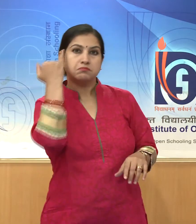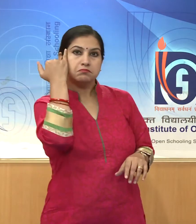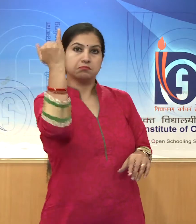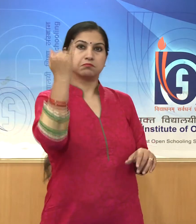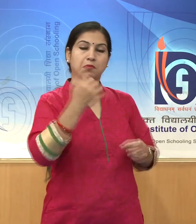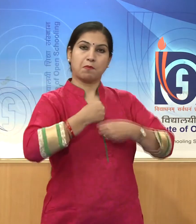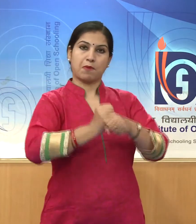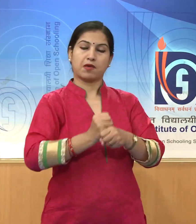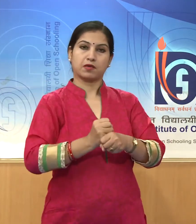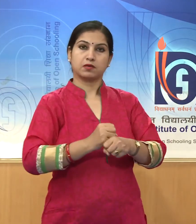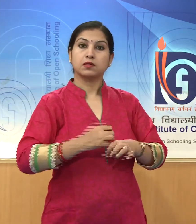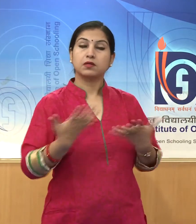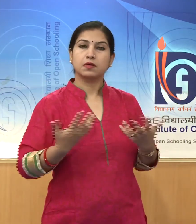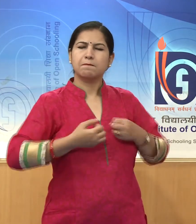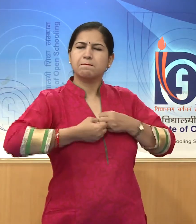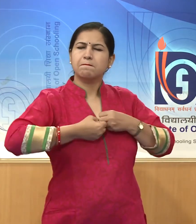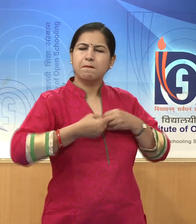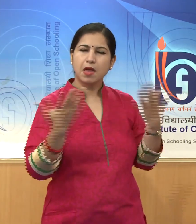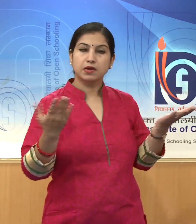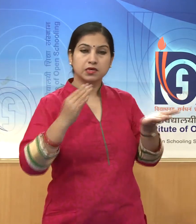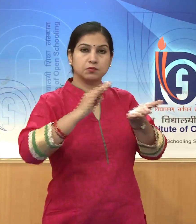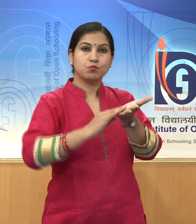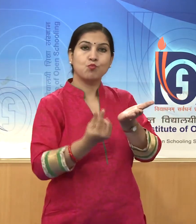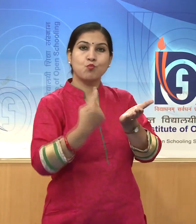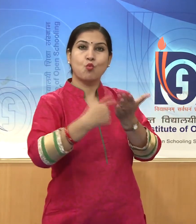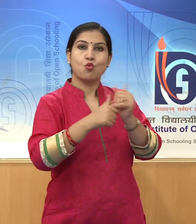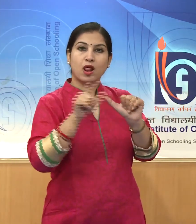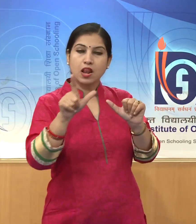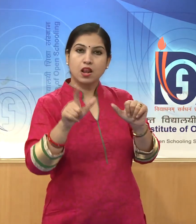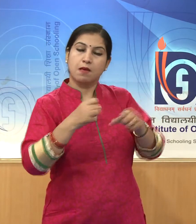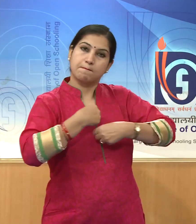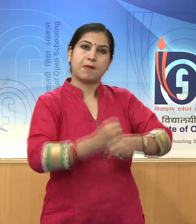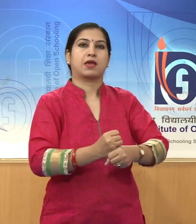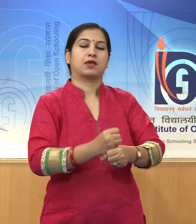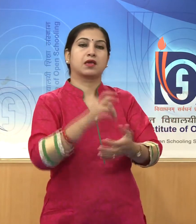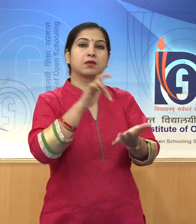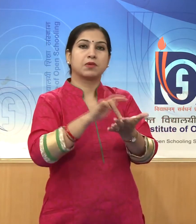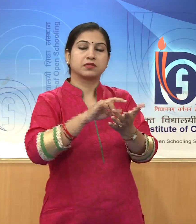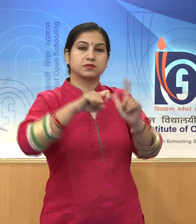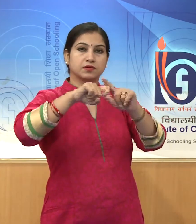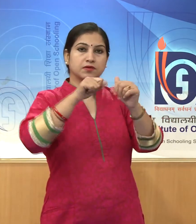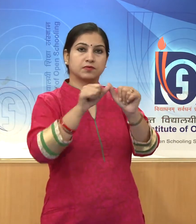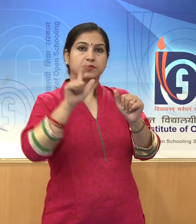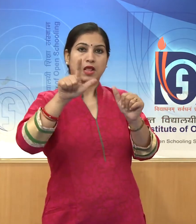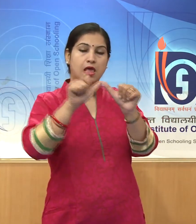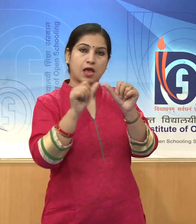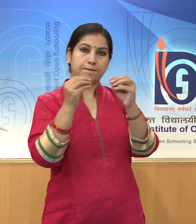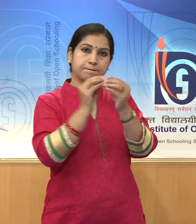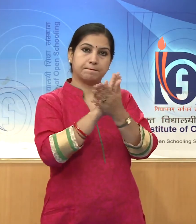created a huge mural at Kalabhavan, Shantiniketan.